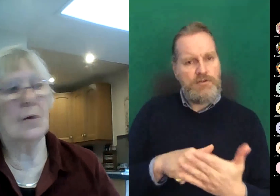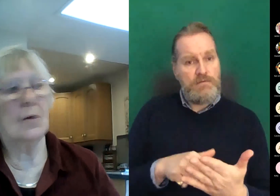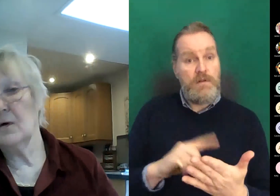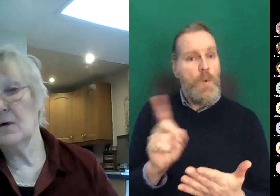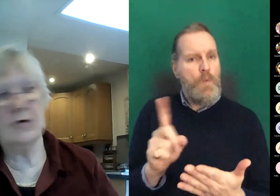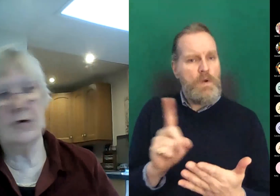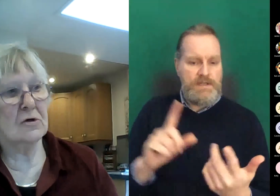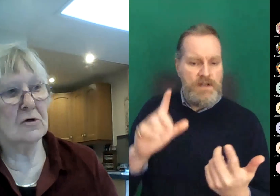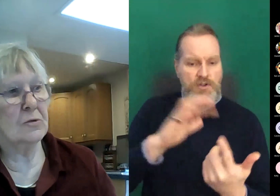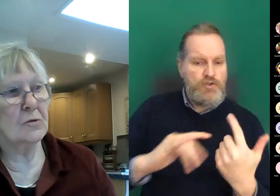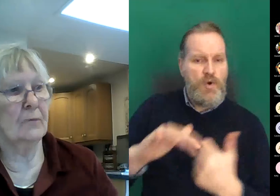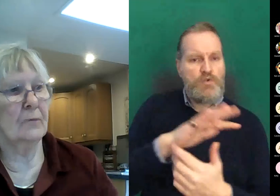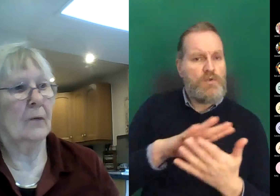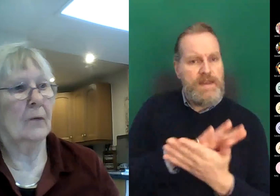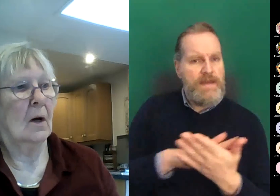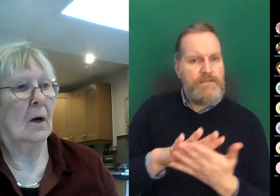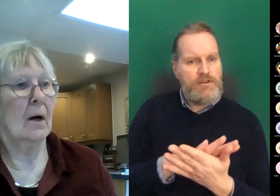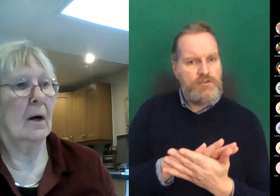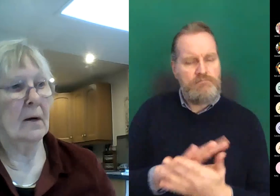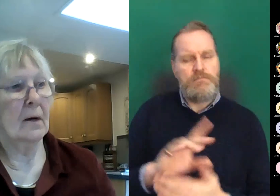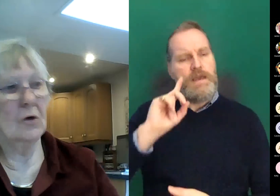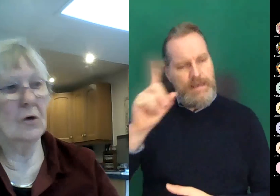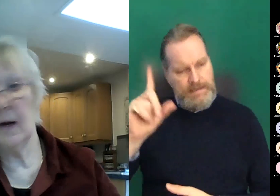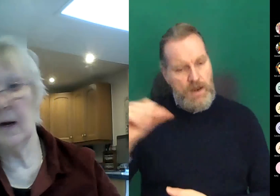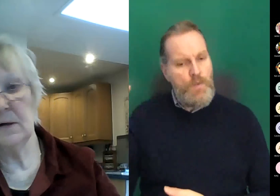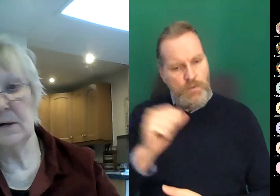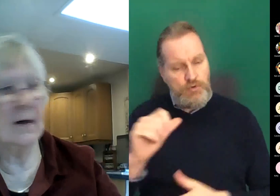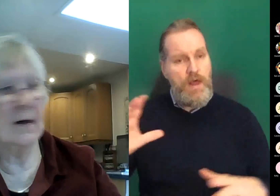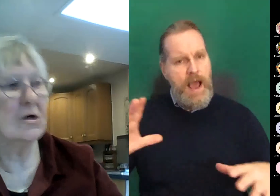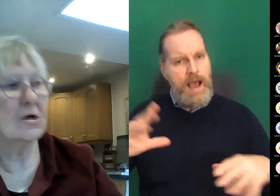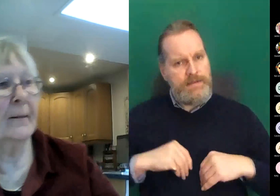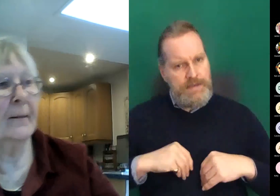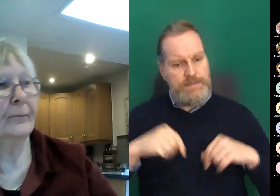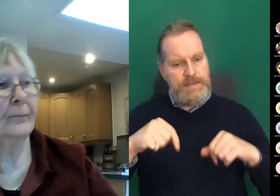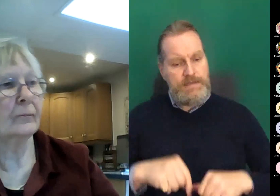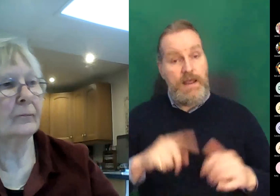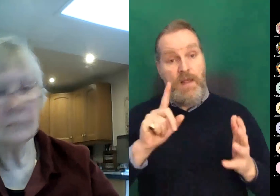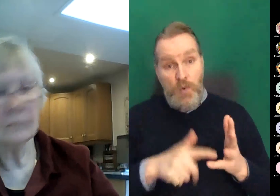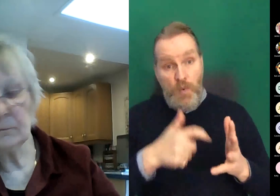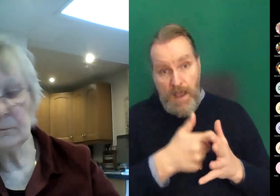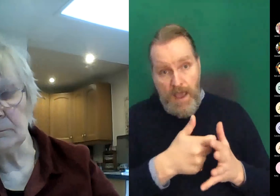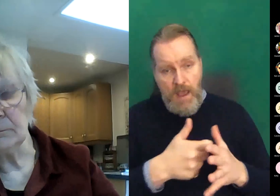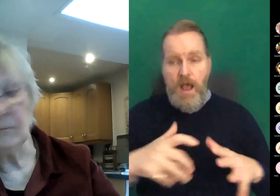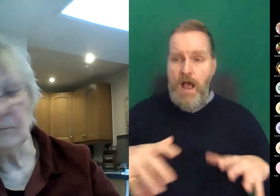and arguing for its adoption in the UK and internationally.